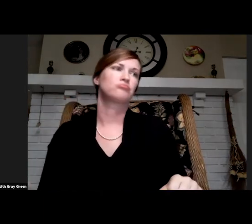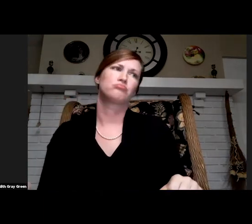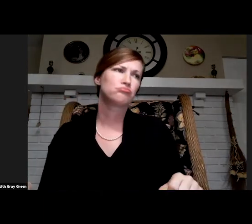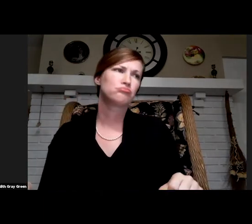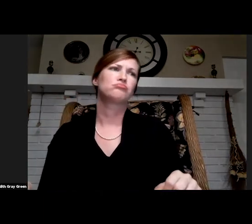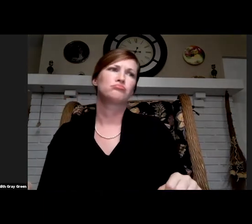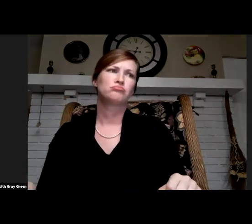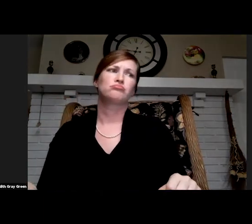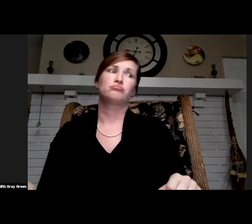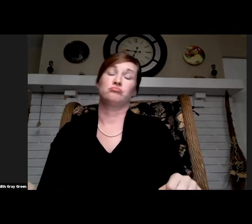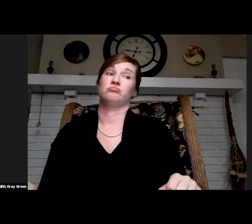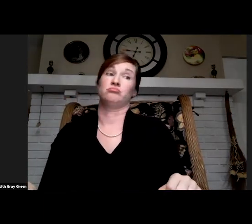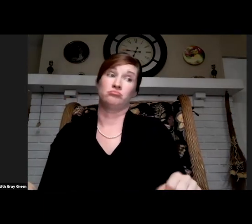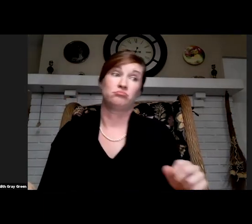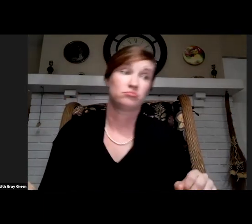Cultural appropriation.